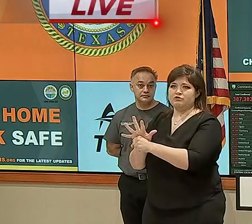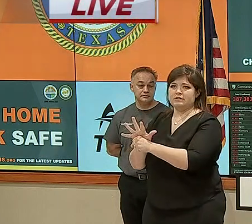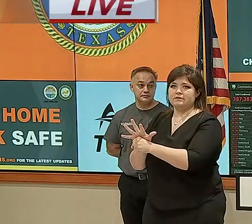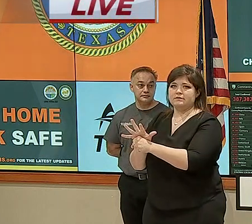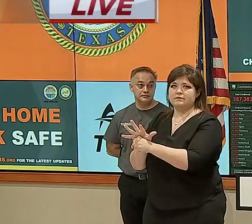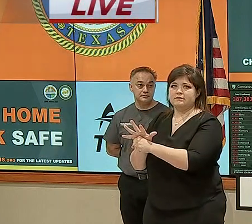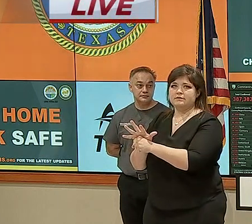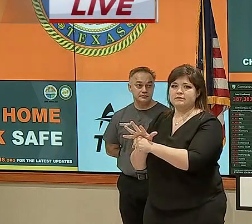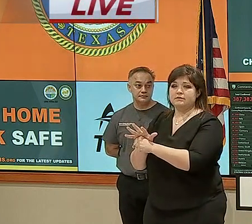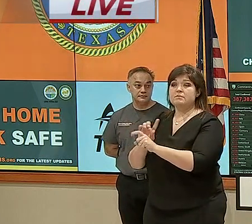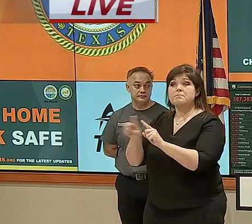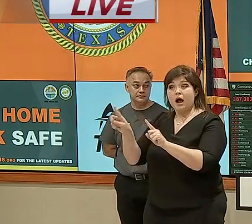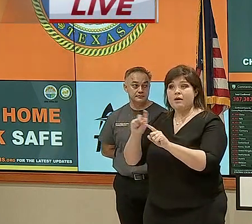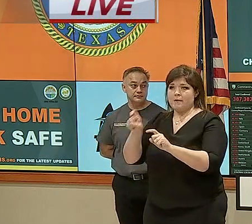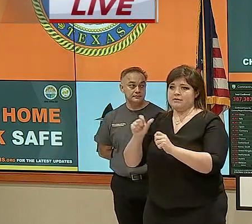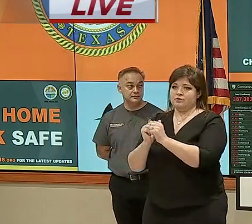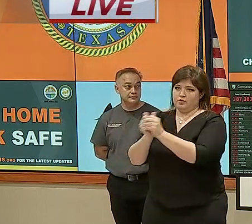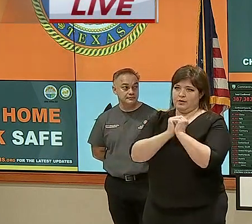all must do it together.